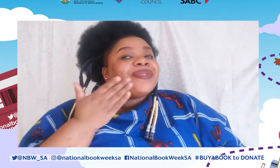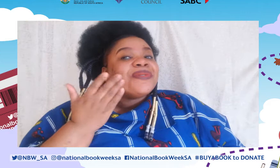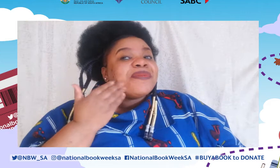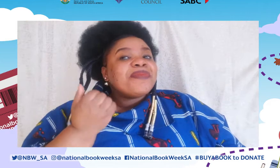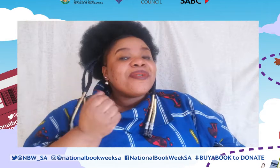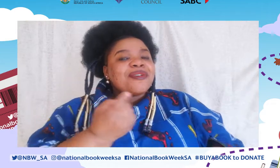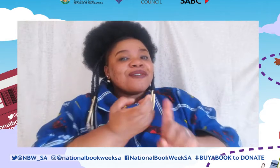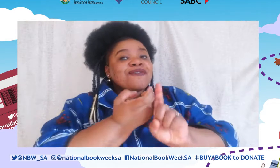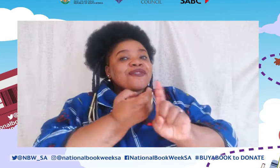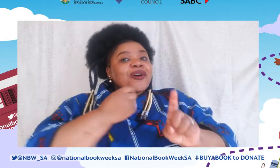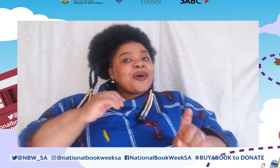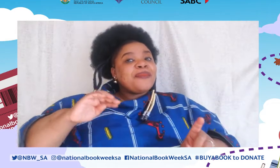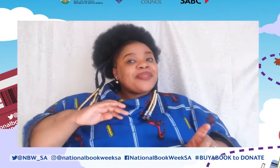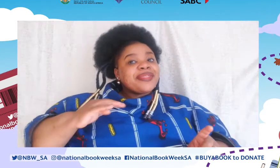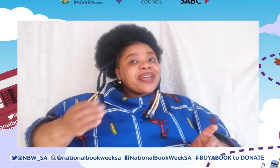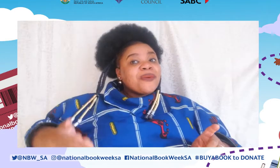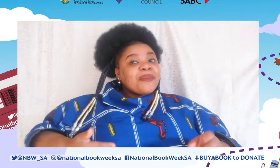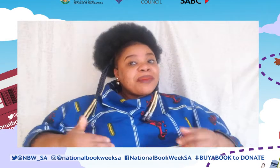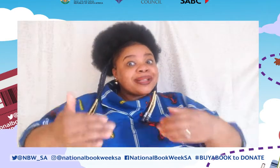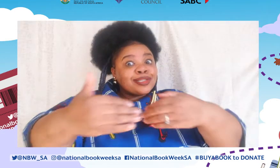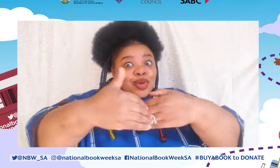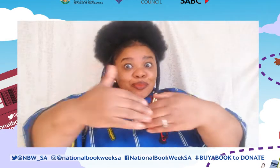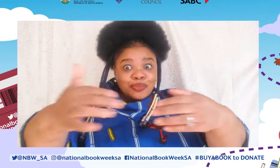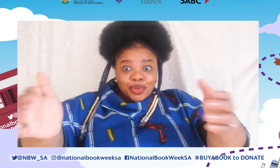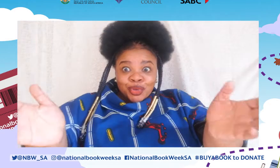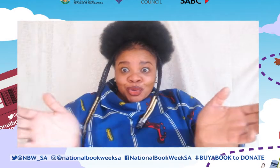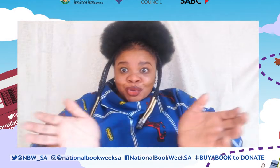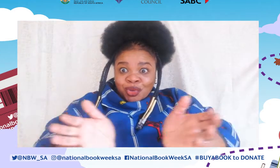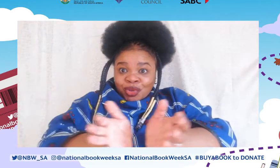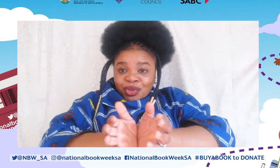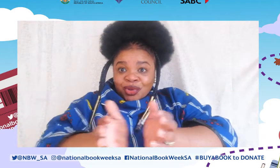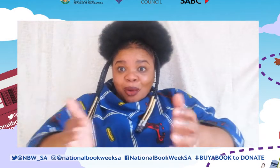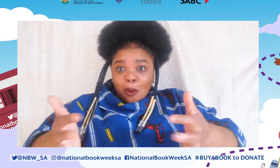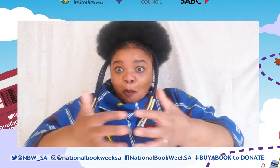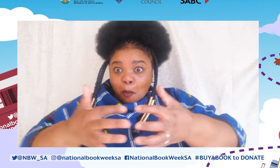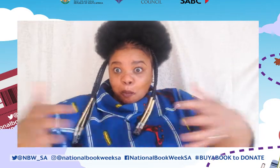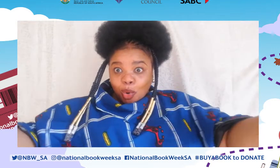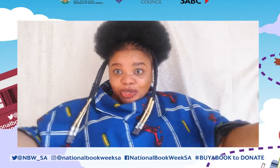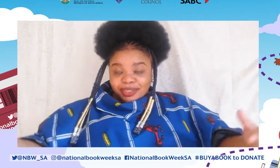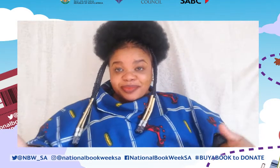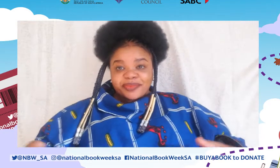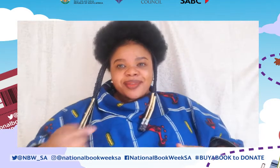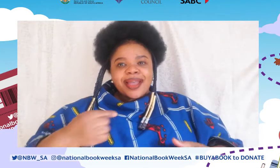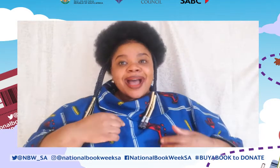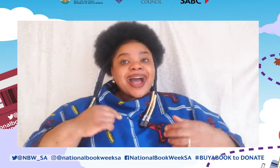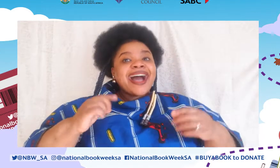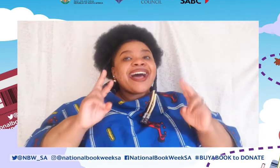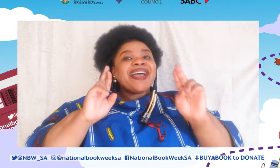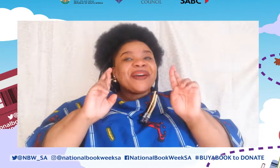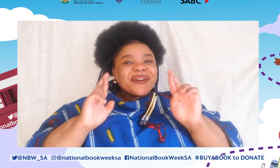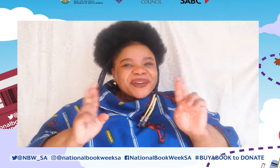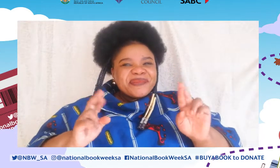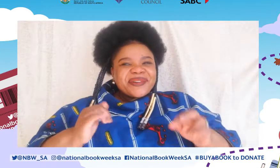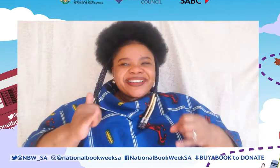the soup from the woman's big pot.